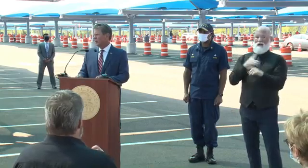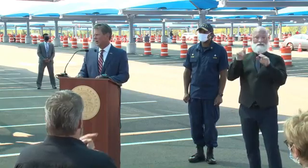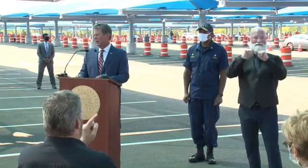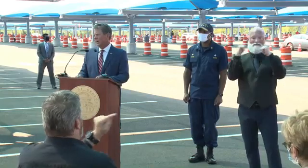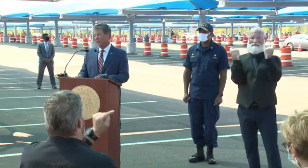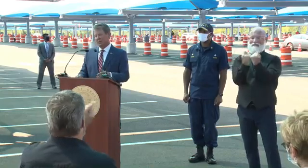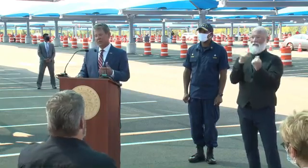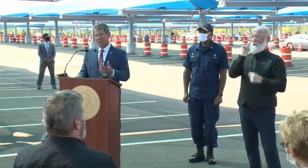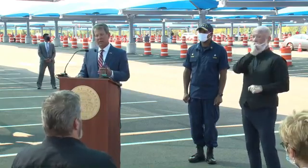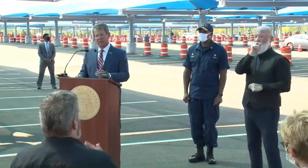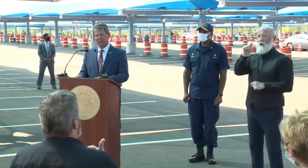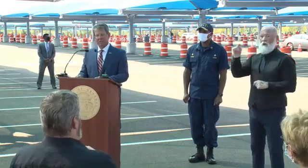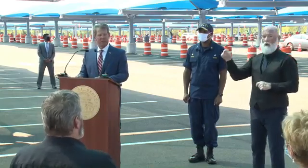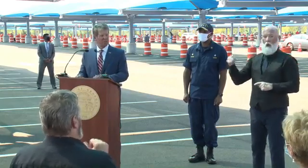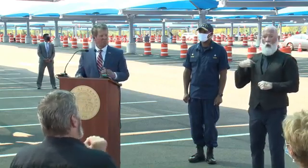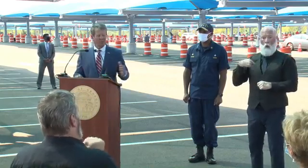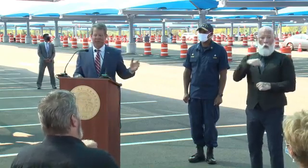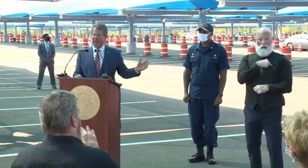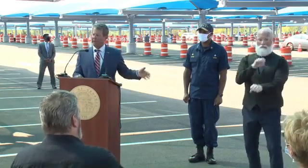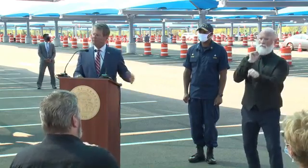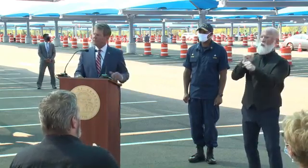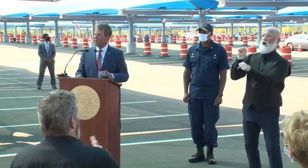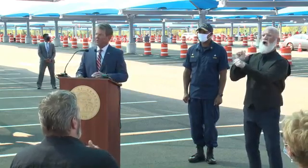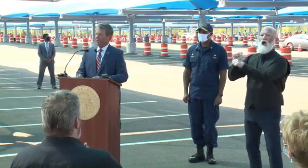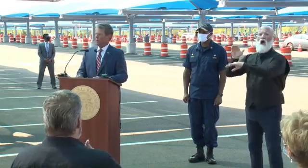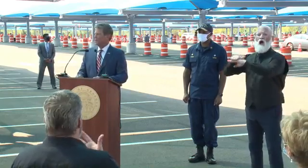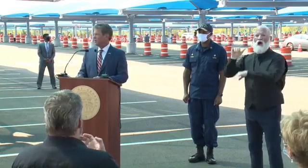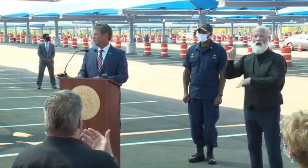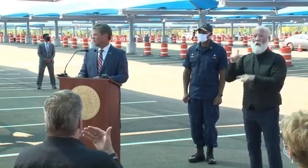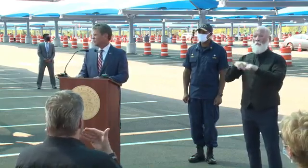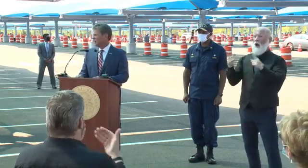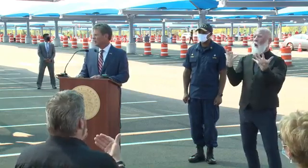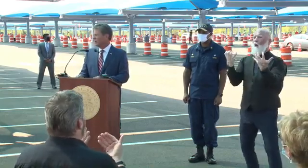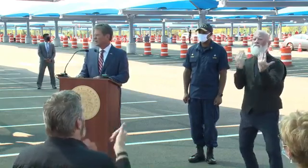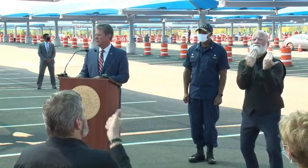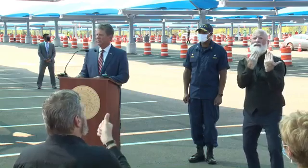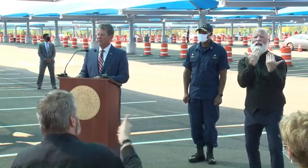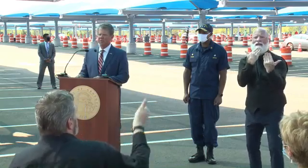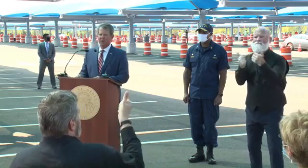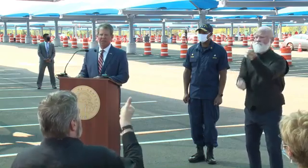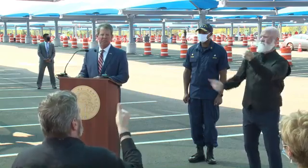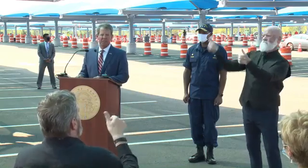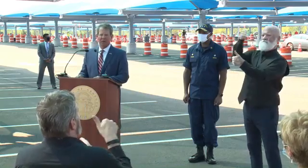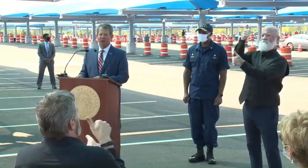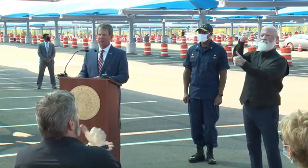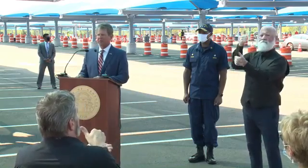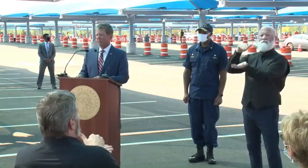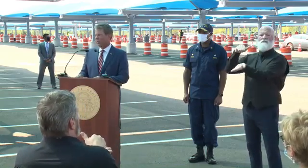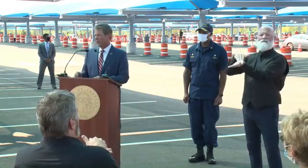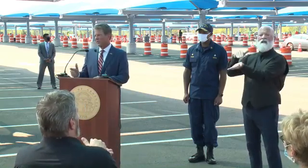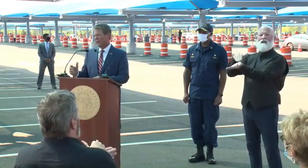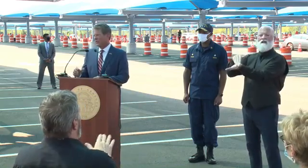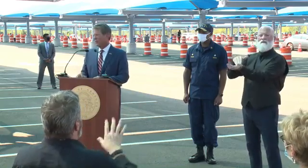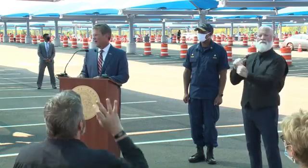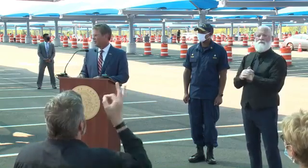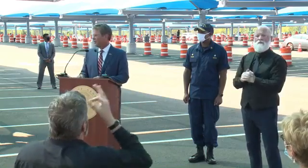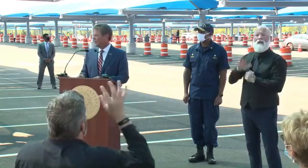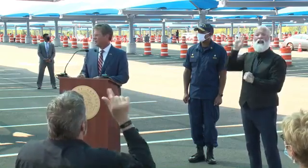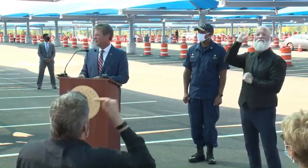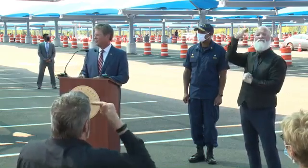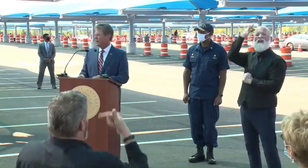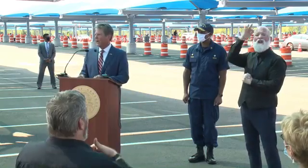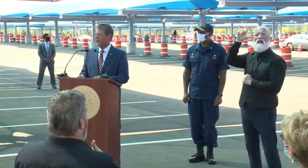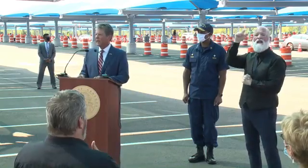director. But I also just want to thank the Surgeon General and the administration for all their support. I talked to the